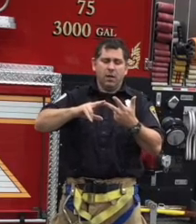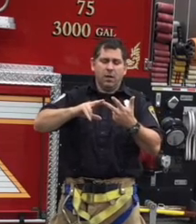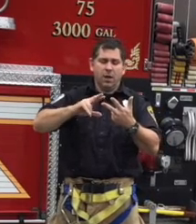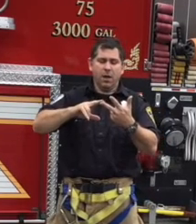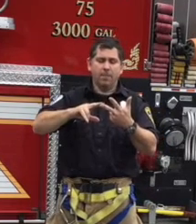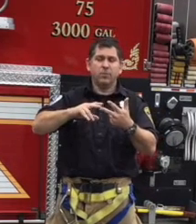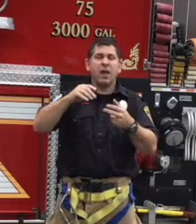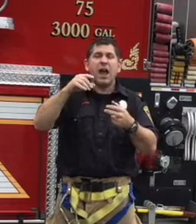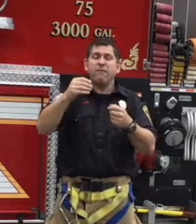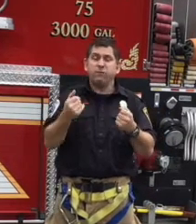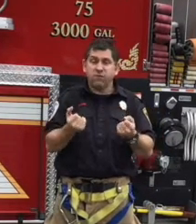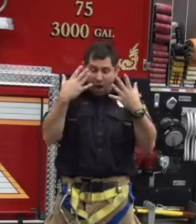arrive.